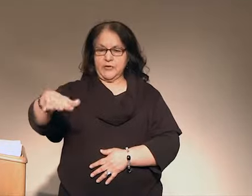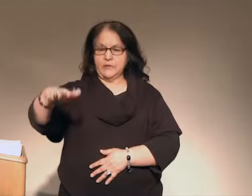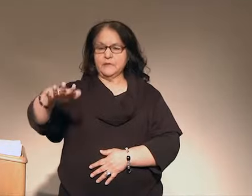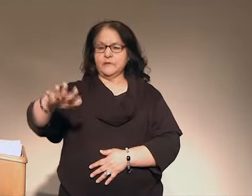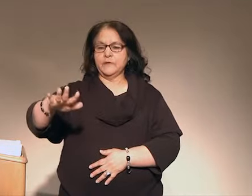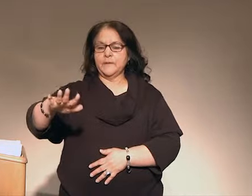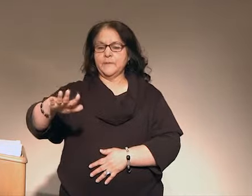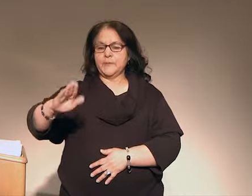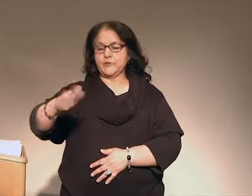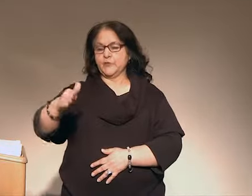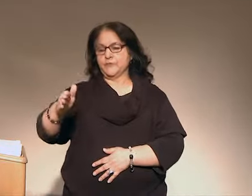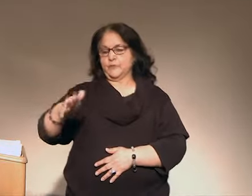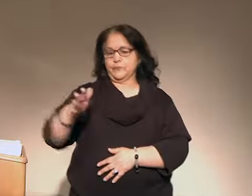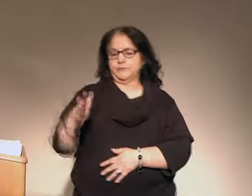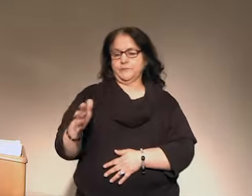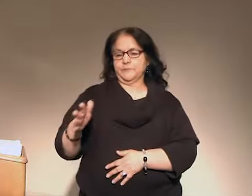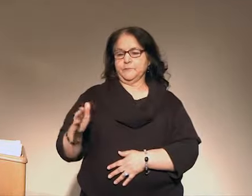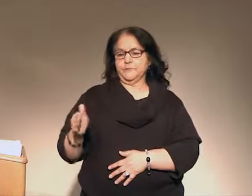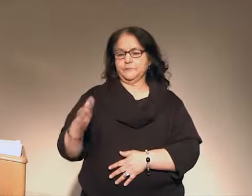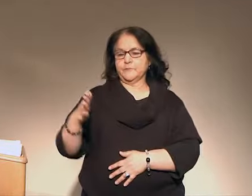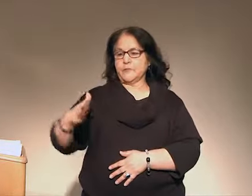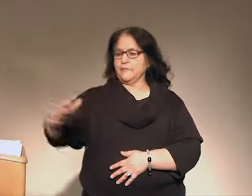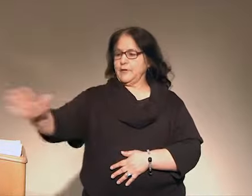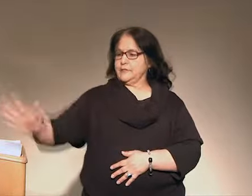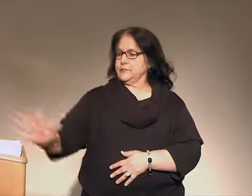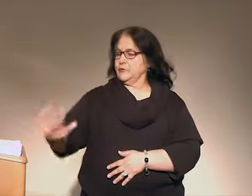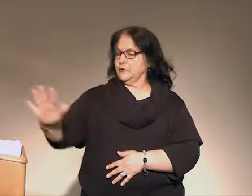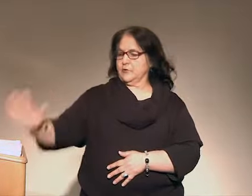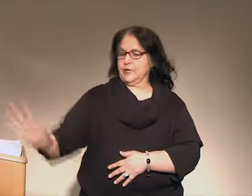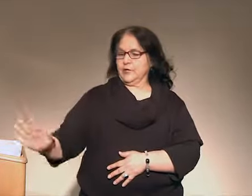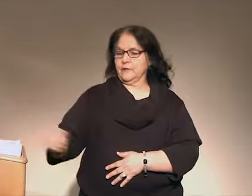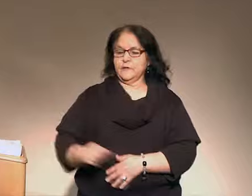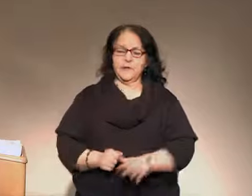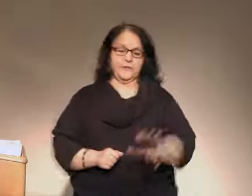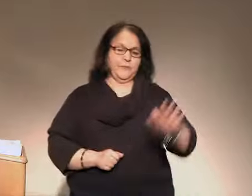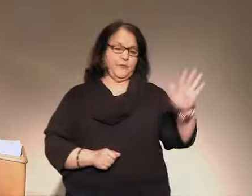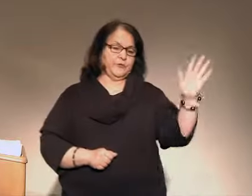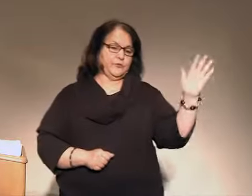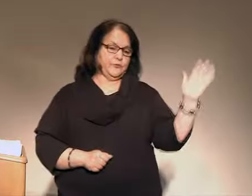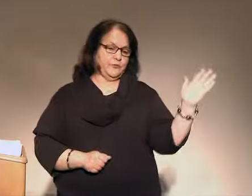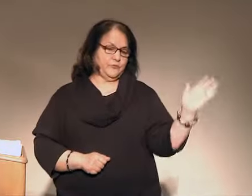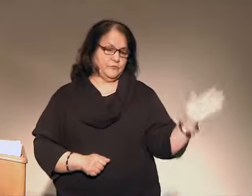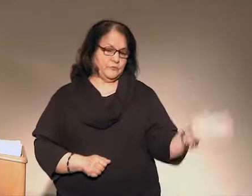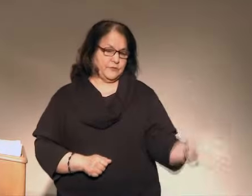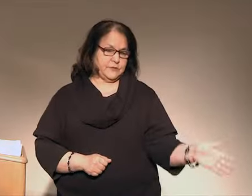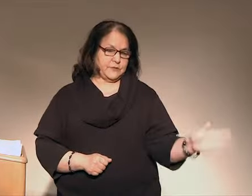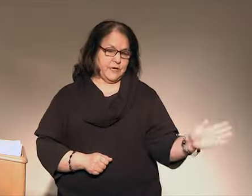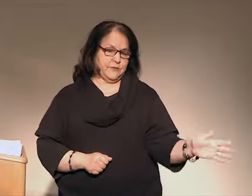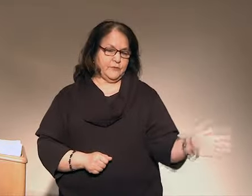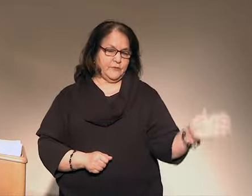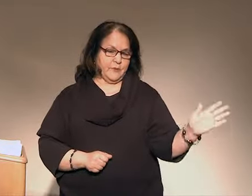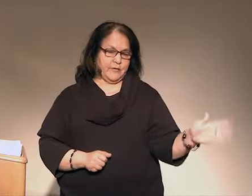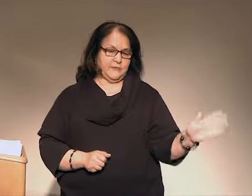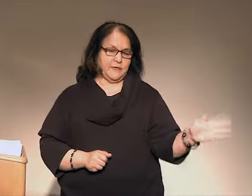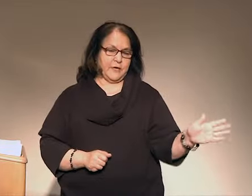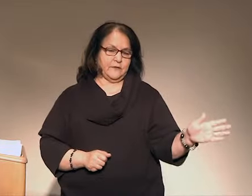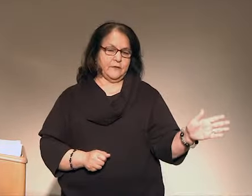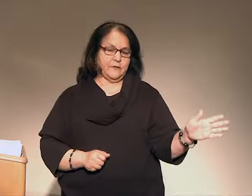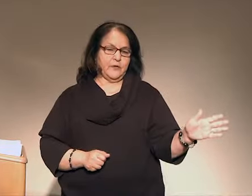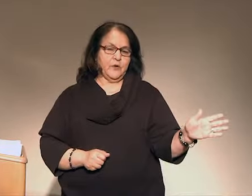side that you're facing or looking at. If I point to this side with my left hand, then